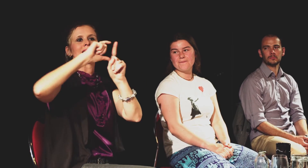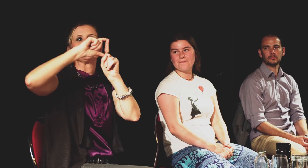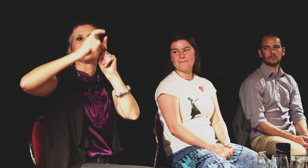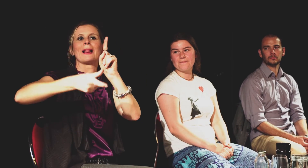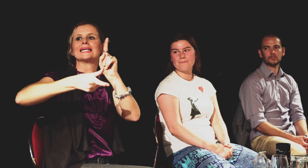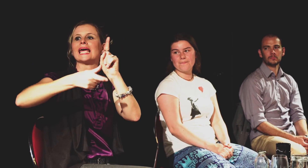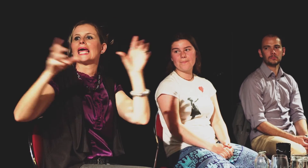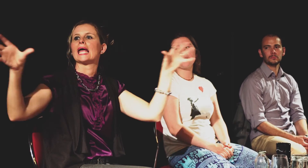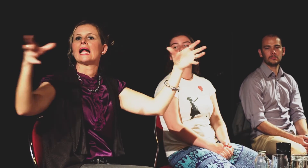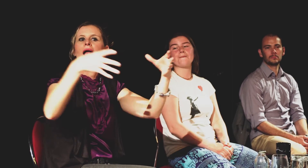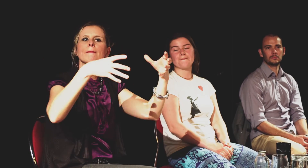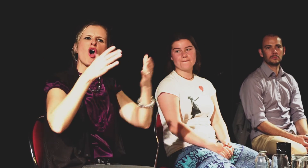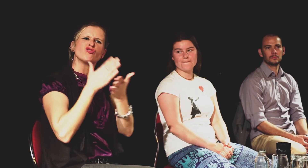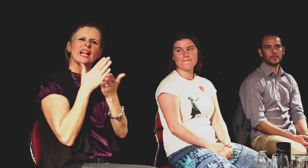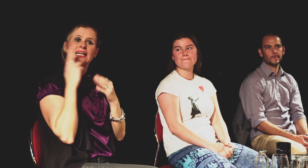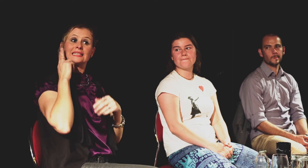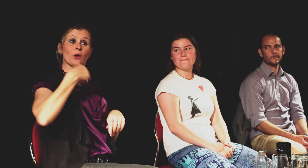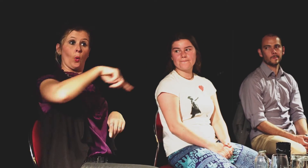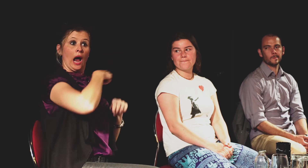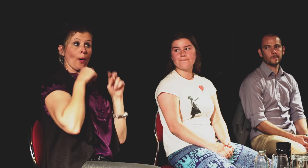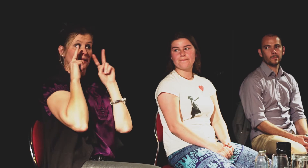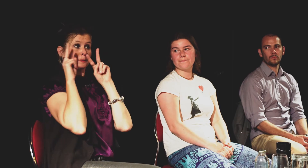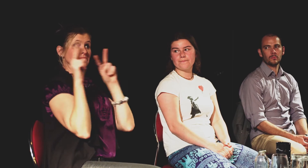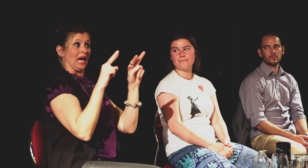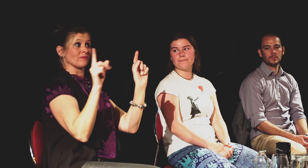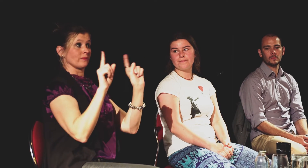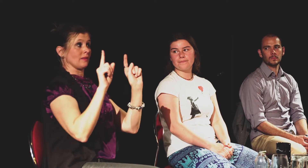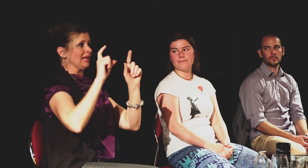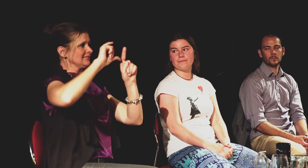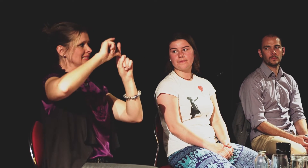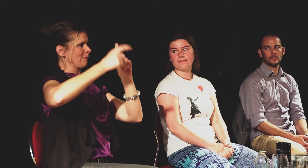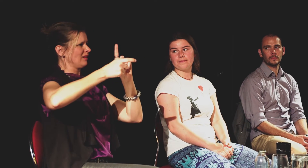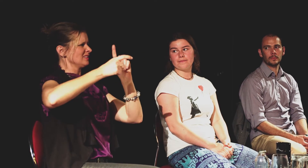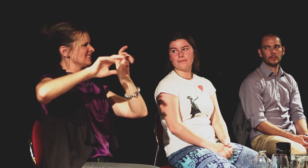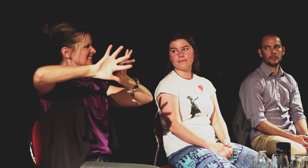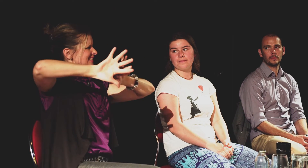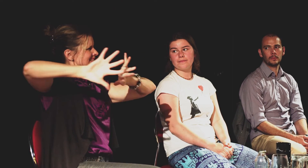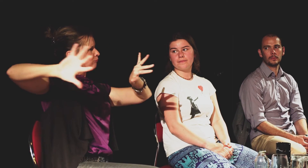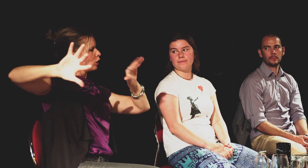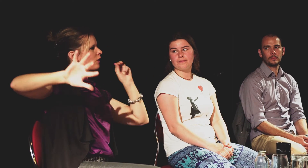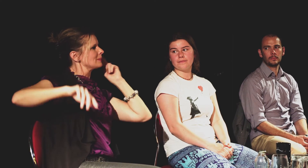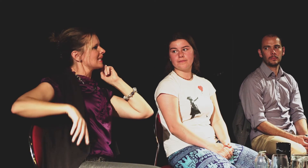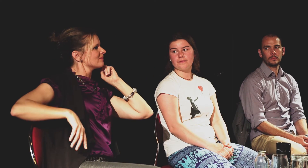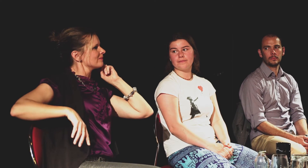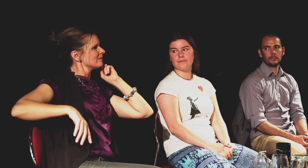where, as deaf community, we're put into that disabled